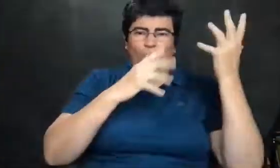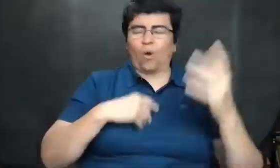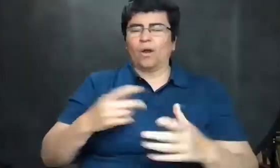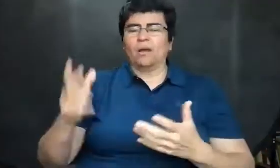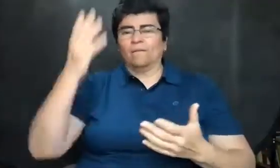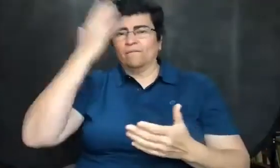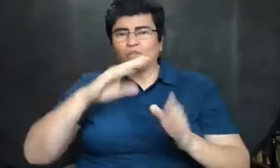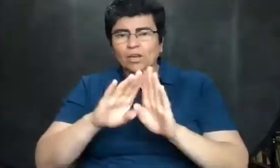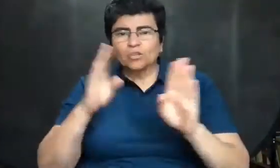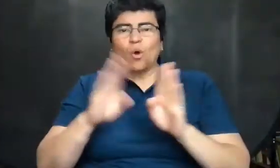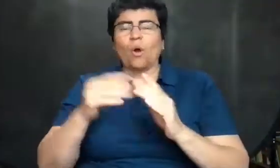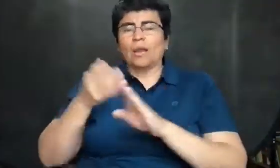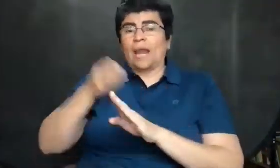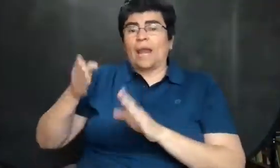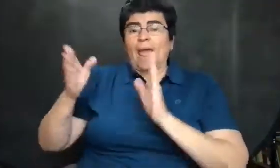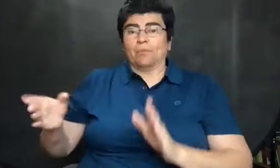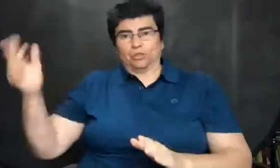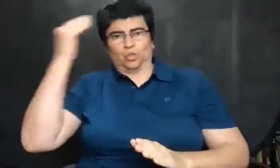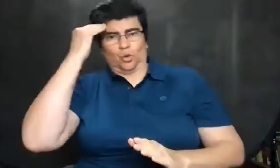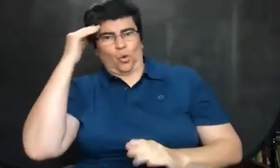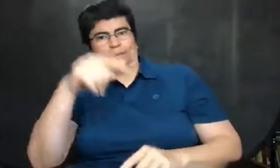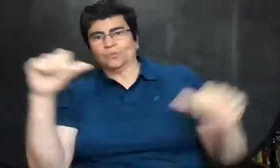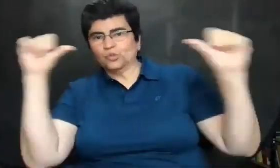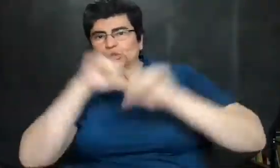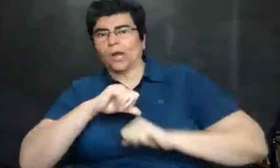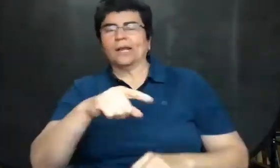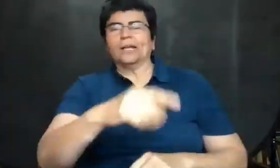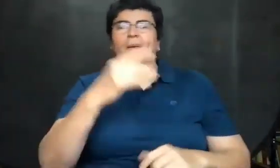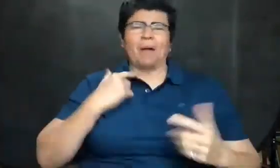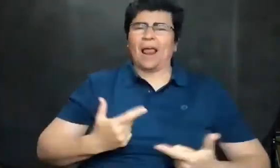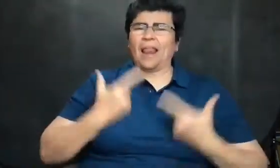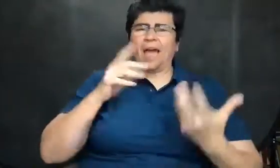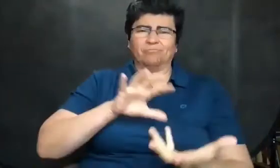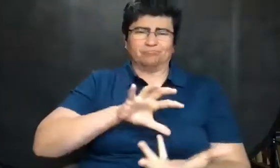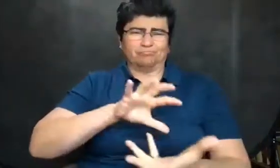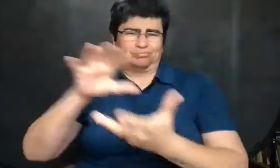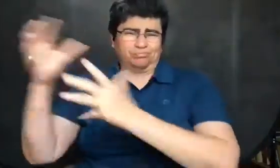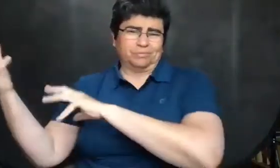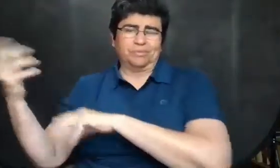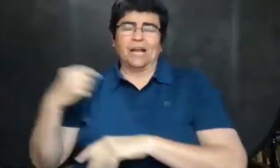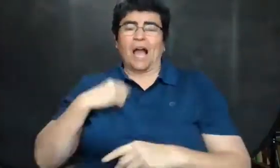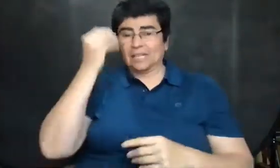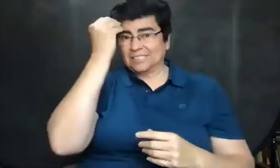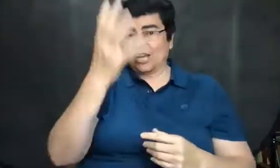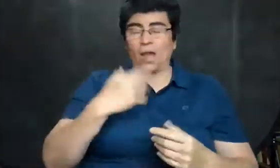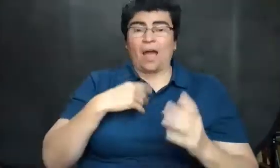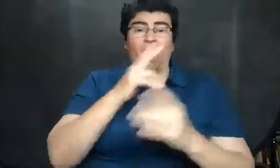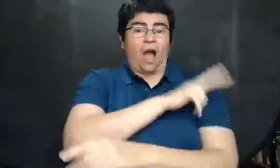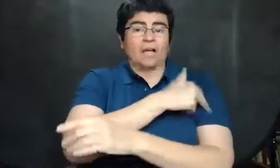and the neighbors would know I was on a roll. And my life was in a shambles. And I want to tell you, I got out of the hospital on November the 8th. I